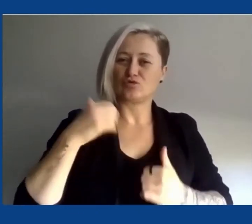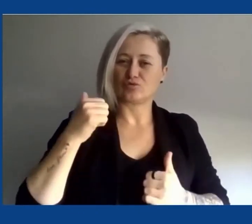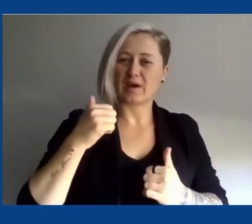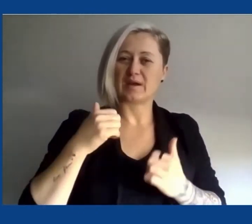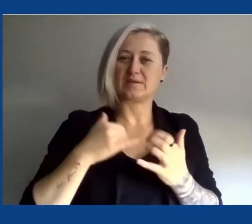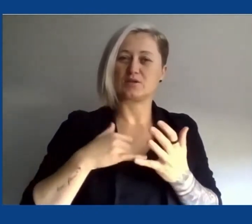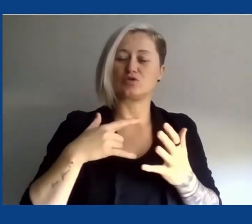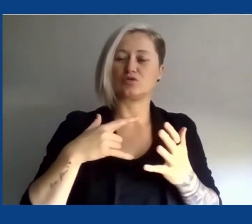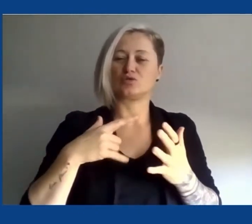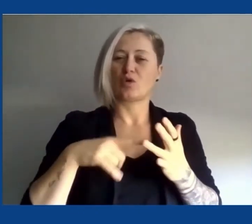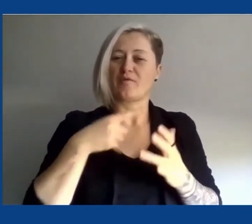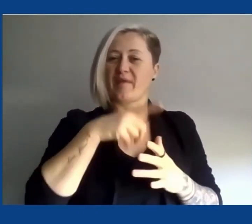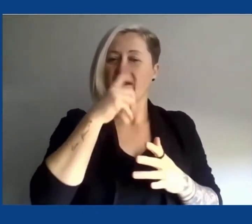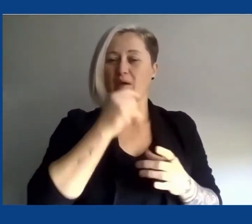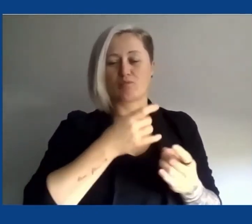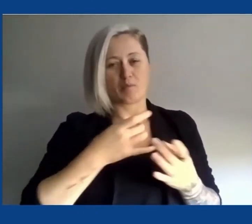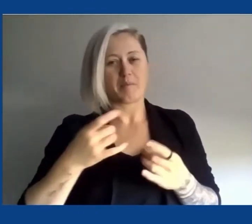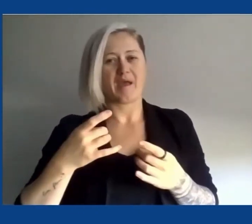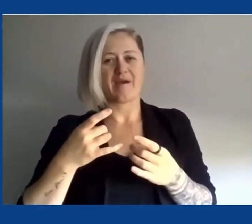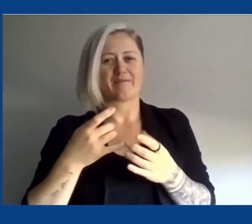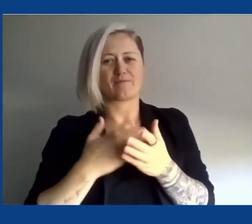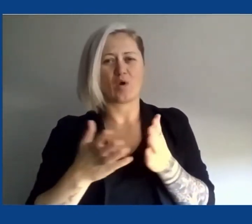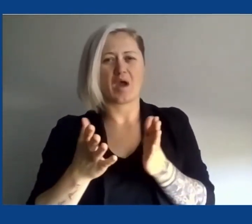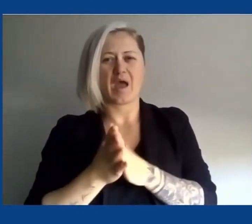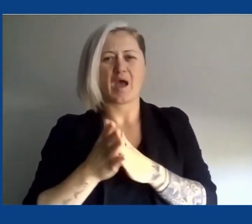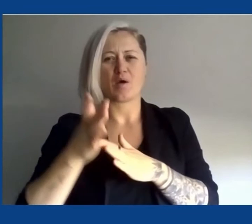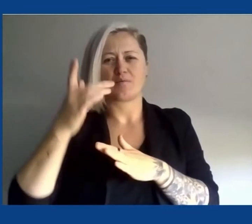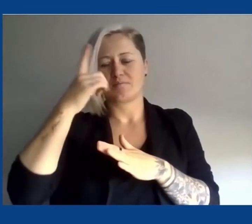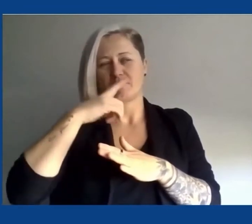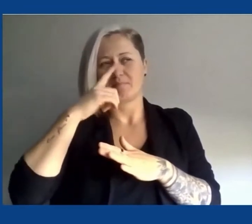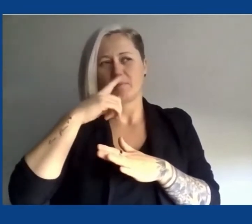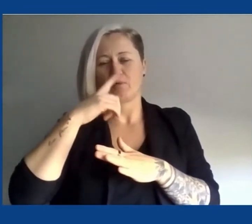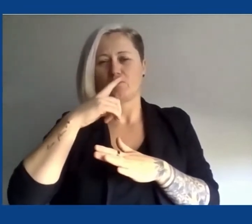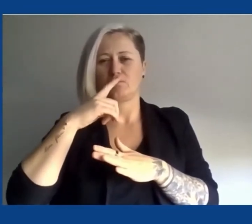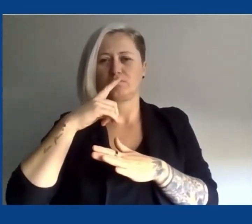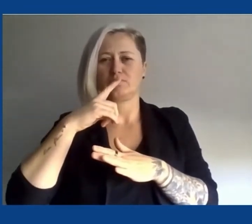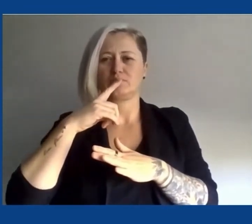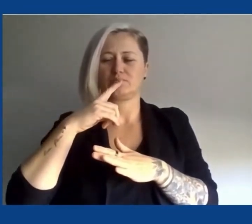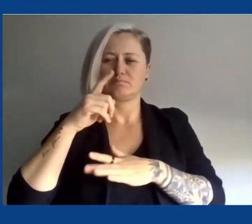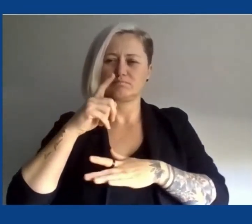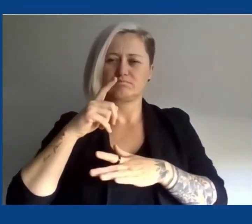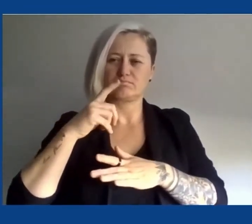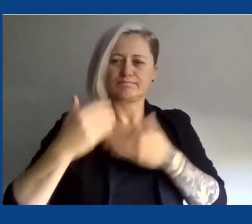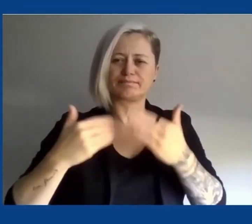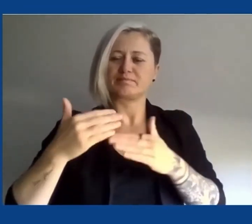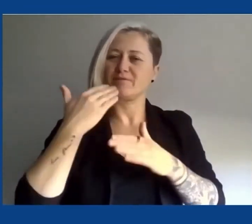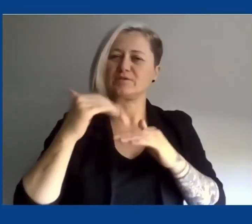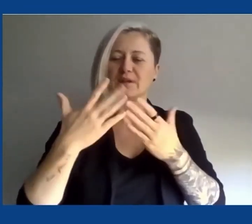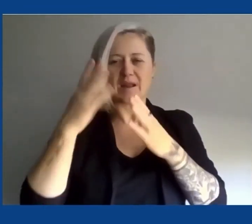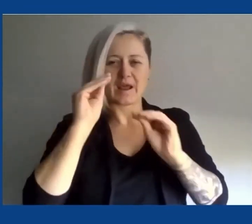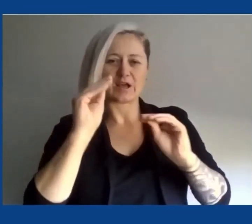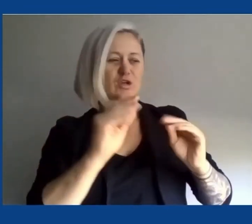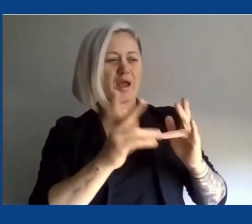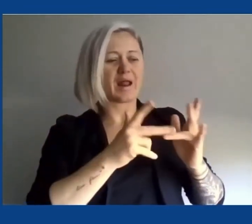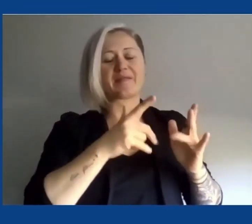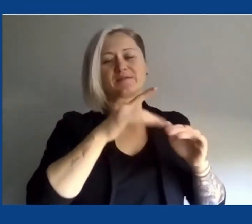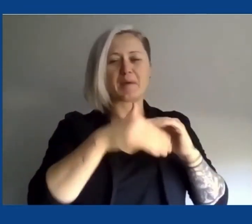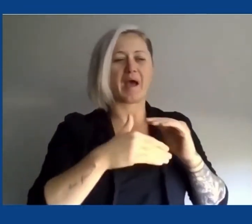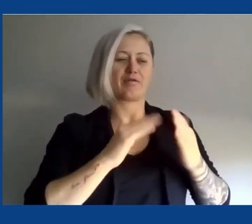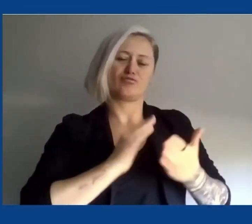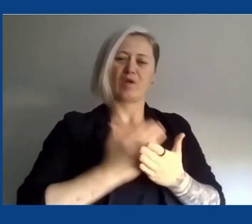prepared for the treatment our people confront daily and educate others on the realities of being Indigenous.